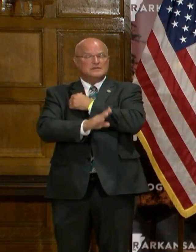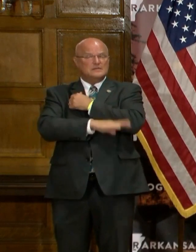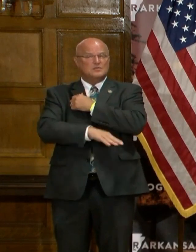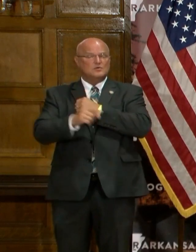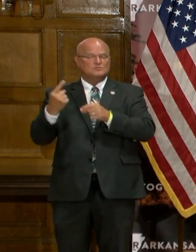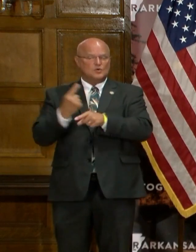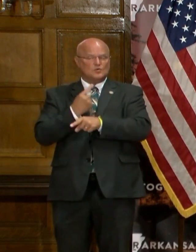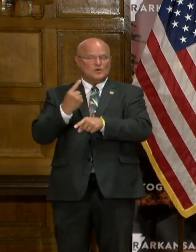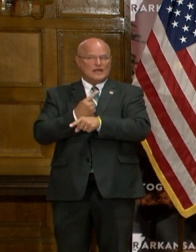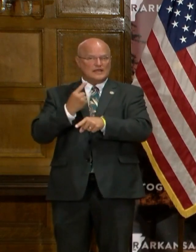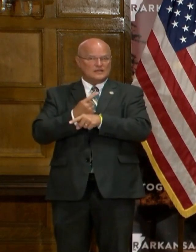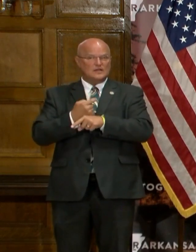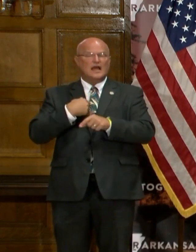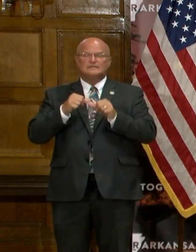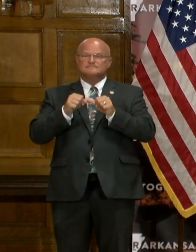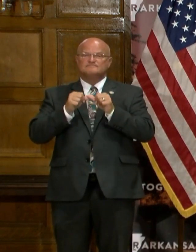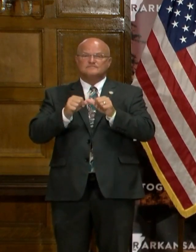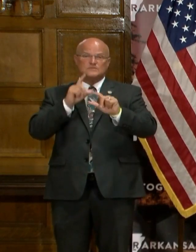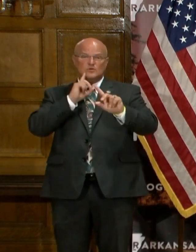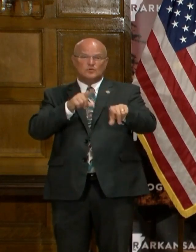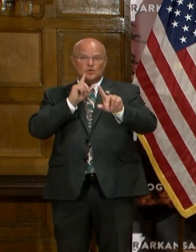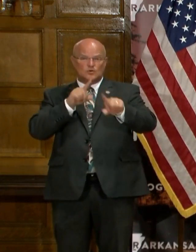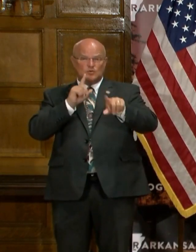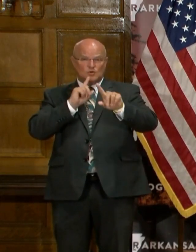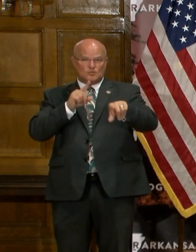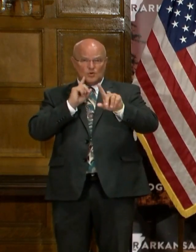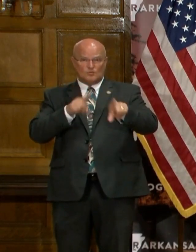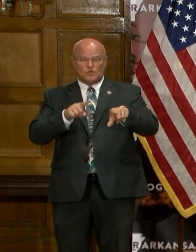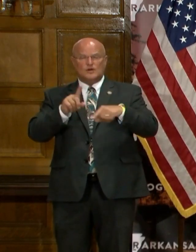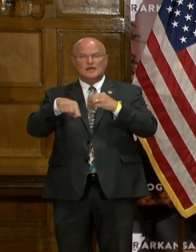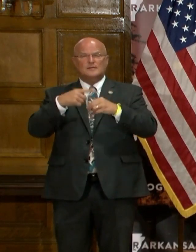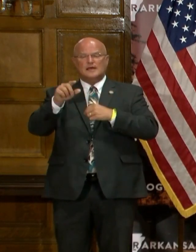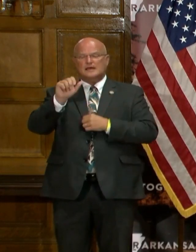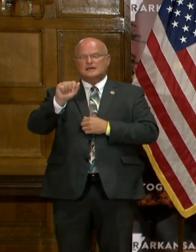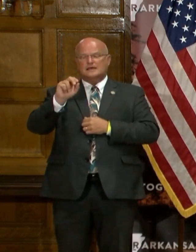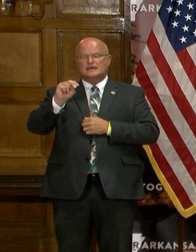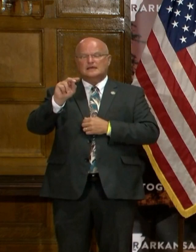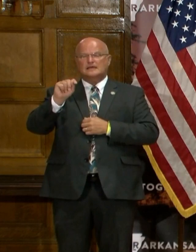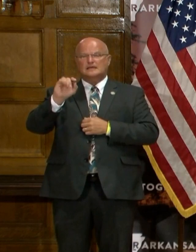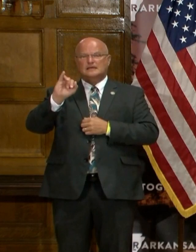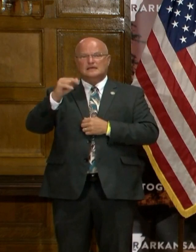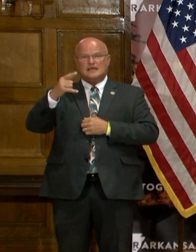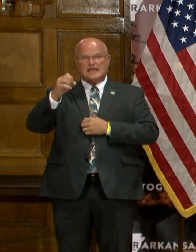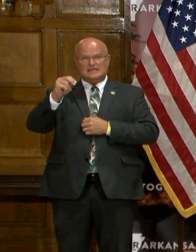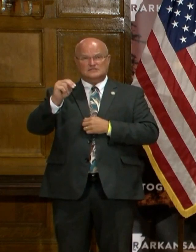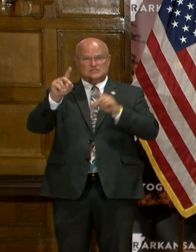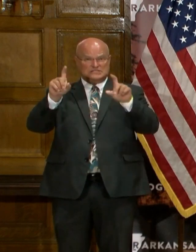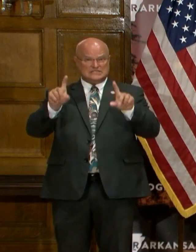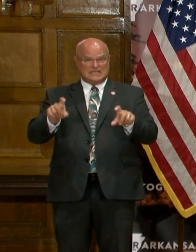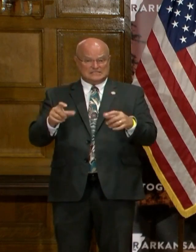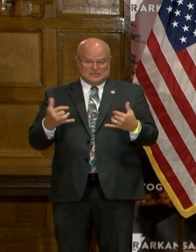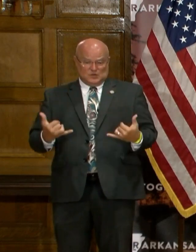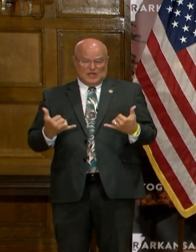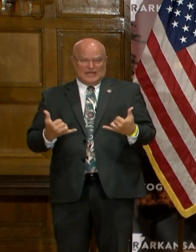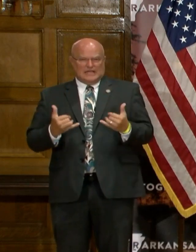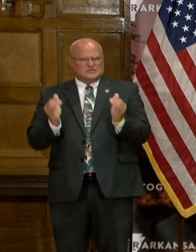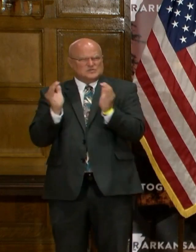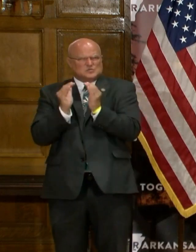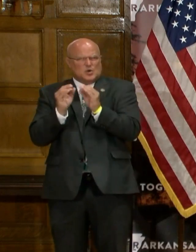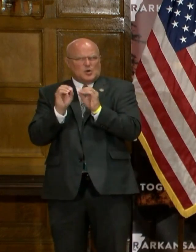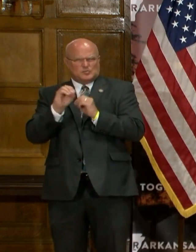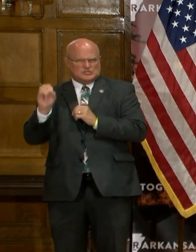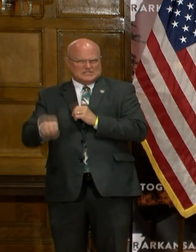basis so that I can continue to report on the antigen testing. Right now, it is a small percent